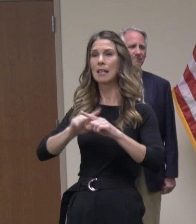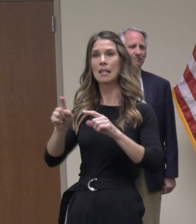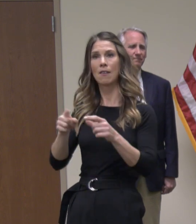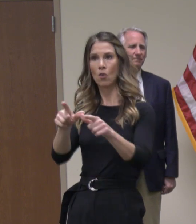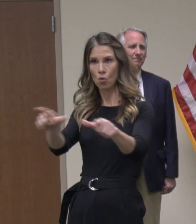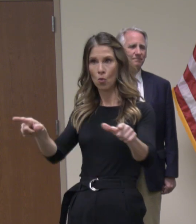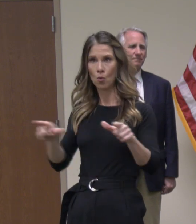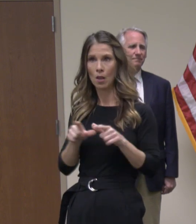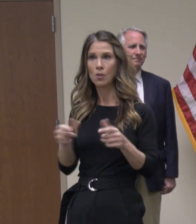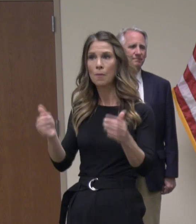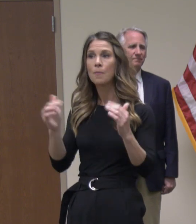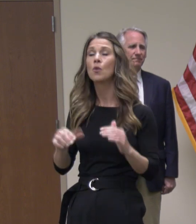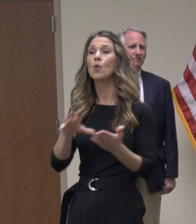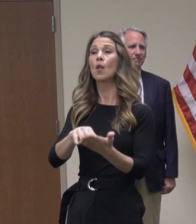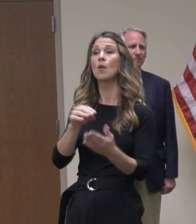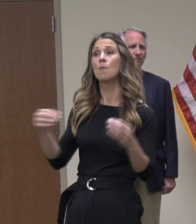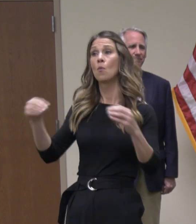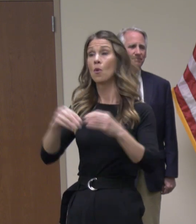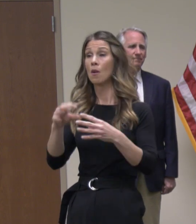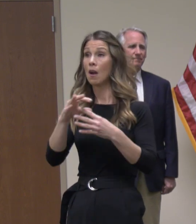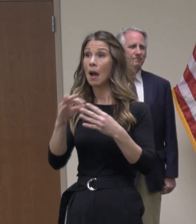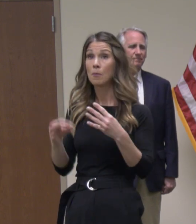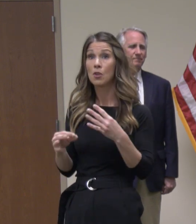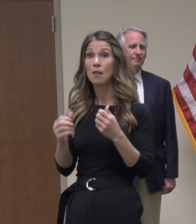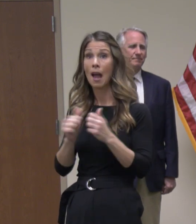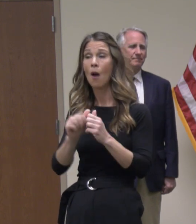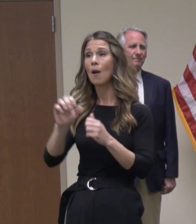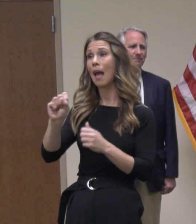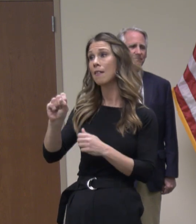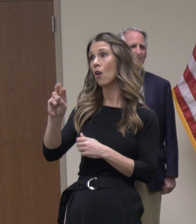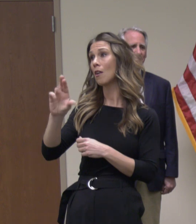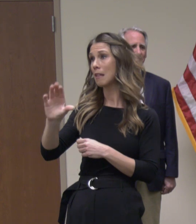Hayne. You can learn more about this option at